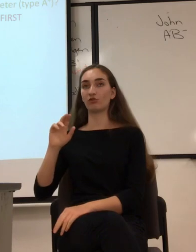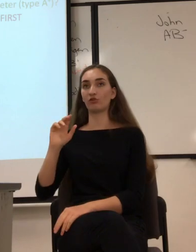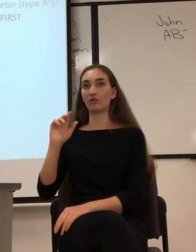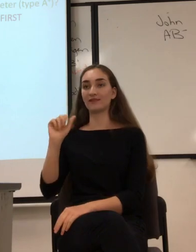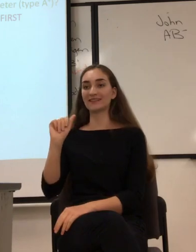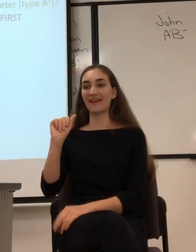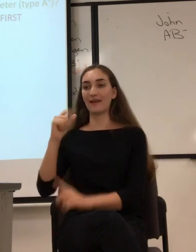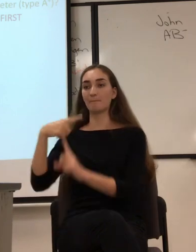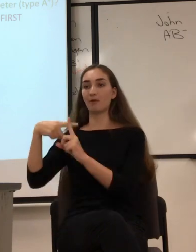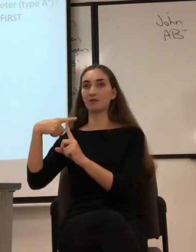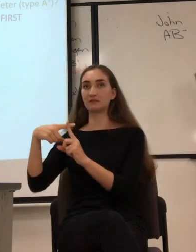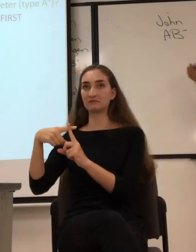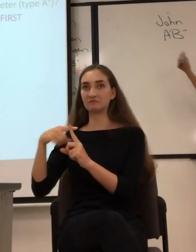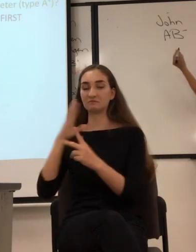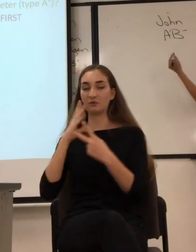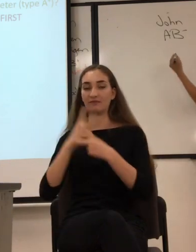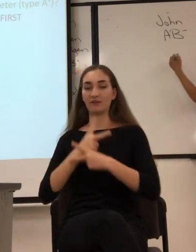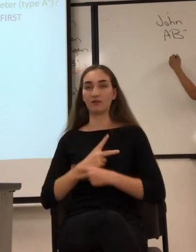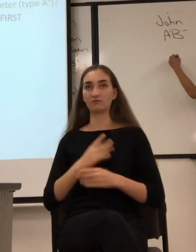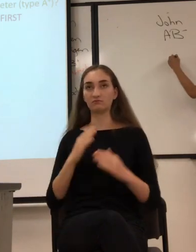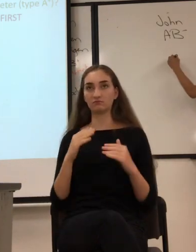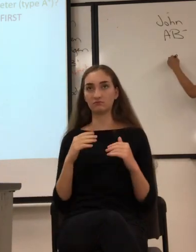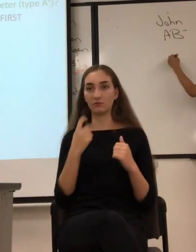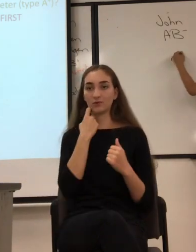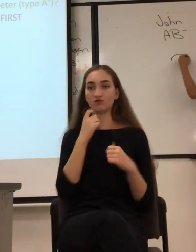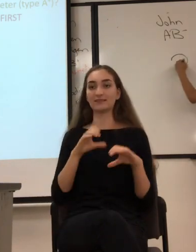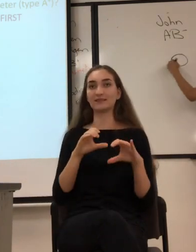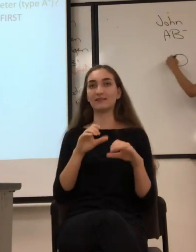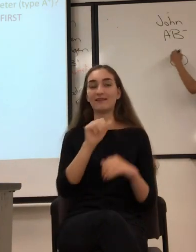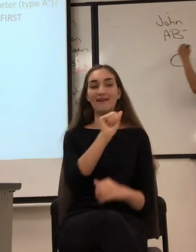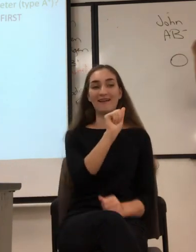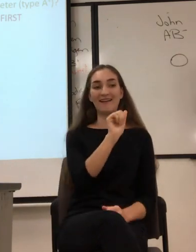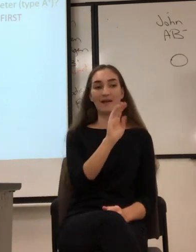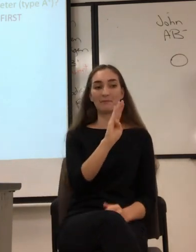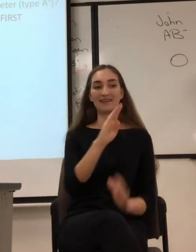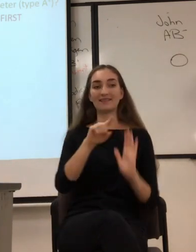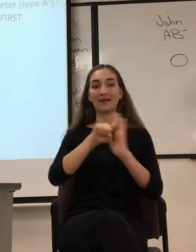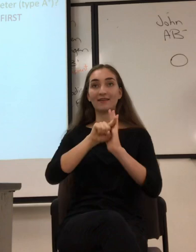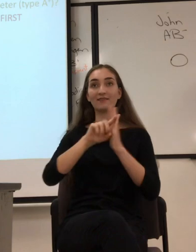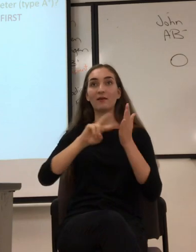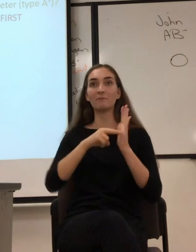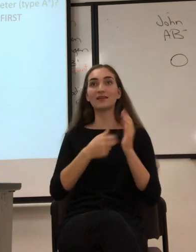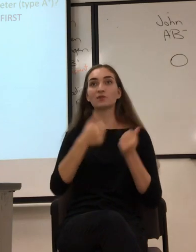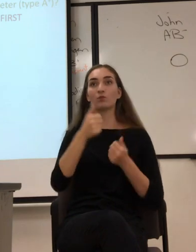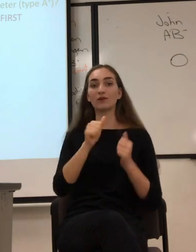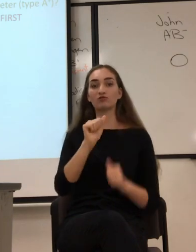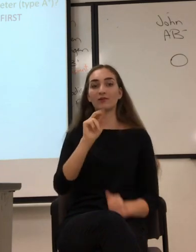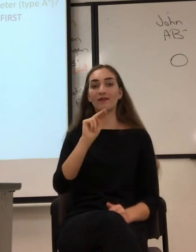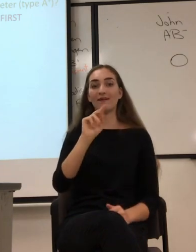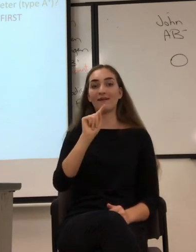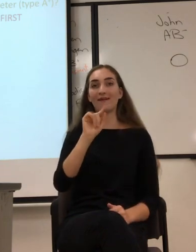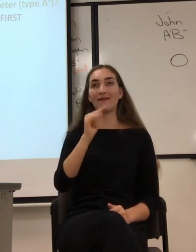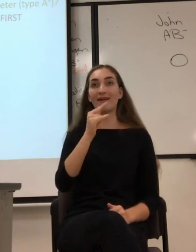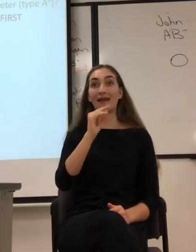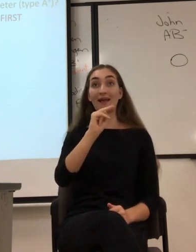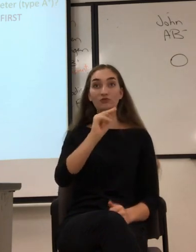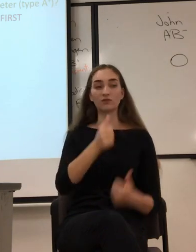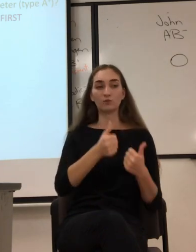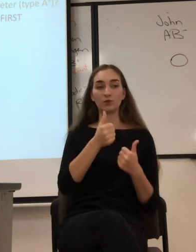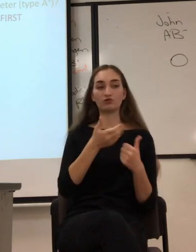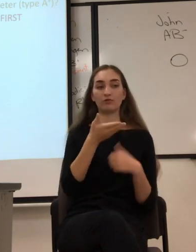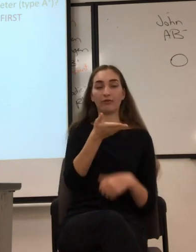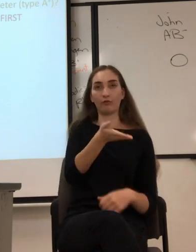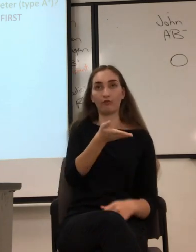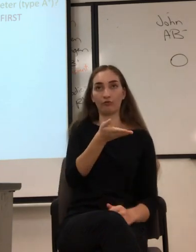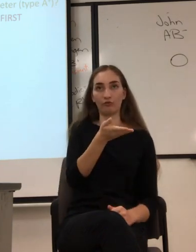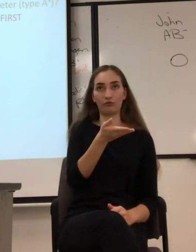kind of go through it here, what we just did. Oh, AB negative, that means which antigens are present.